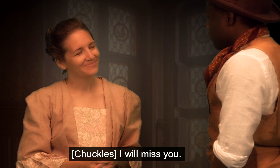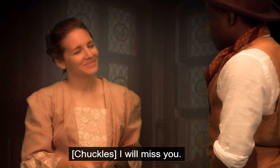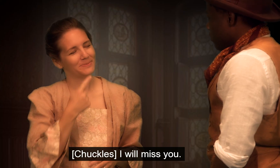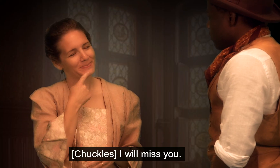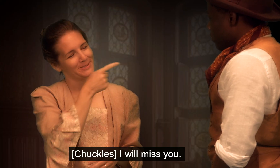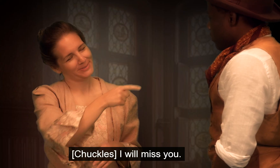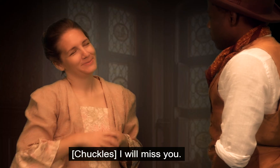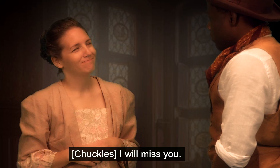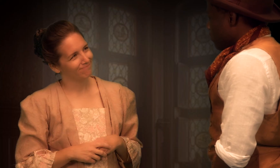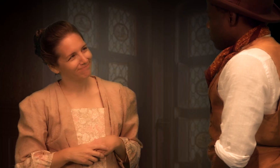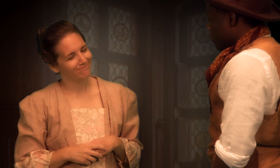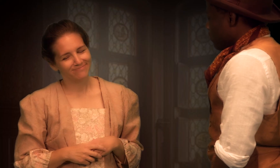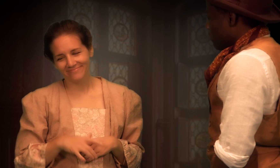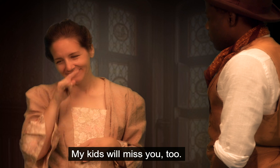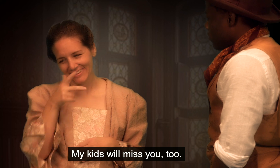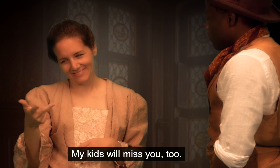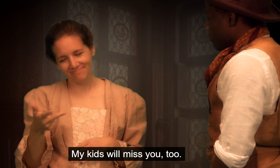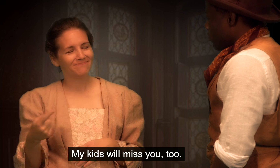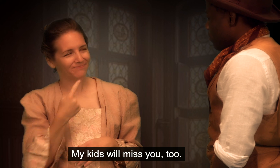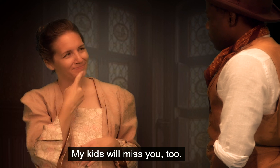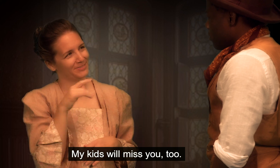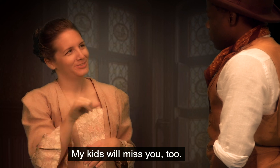I will miss you. My kids will miss you too.